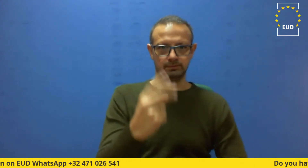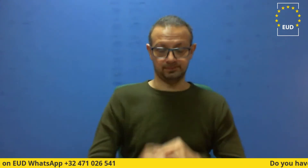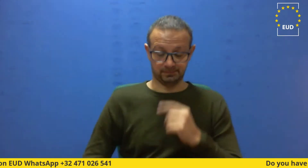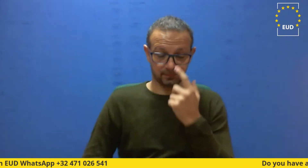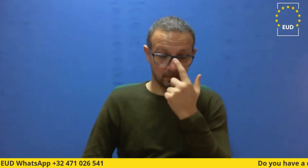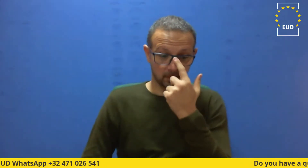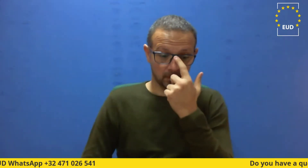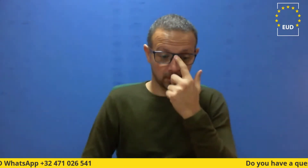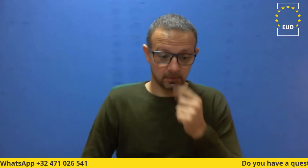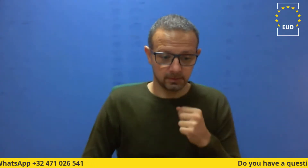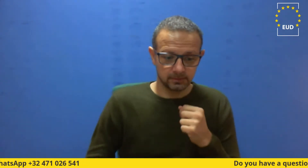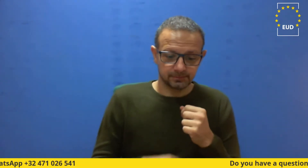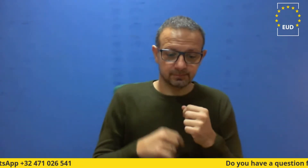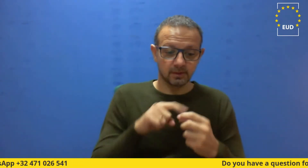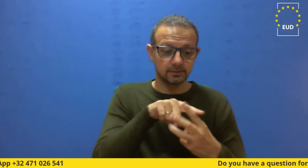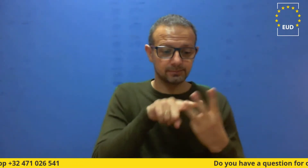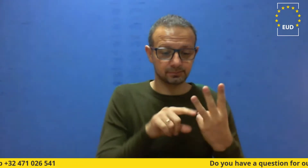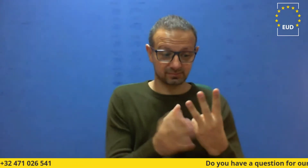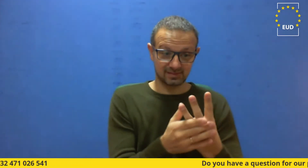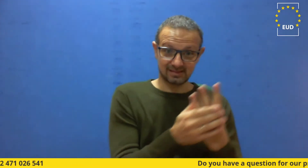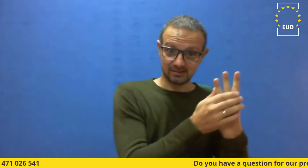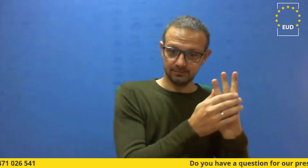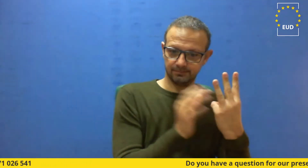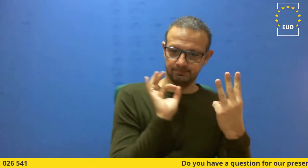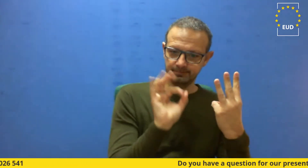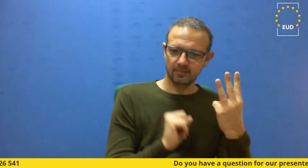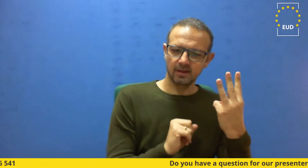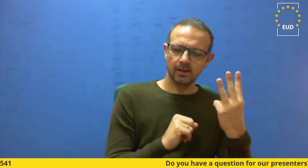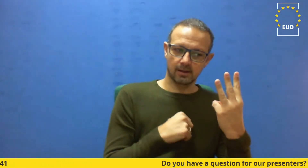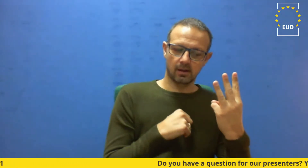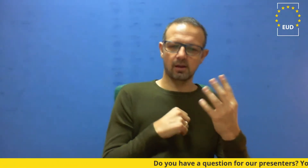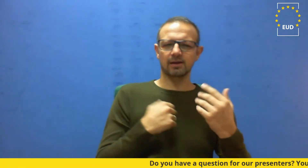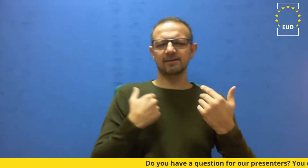deaf person. It's important that they both have the possibility.